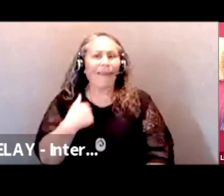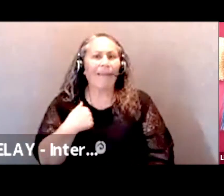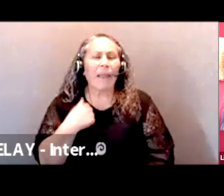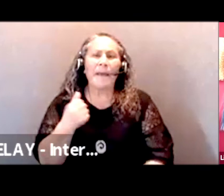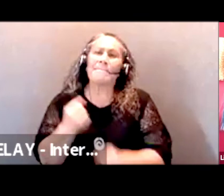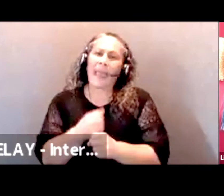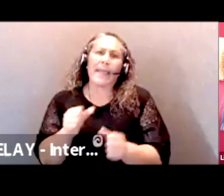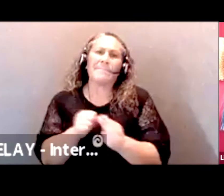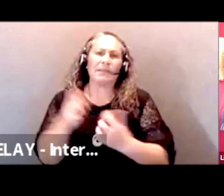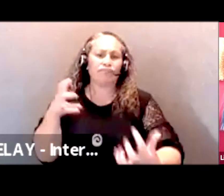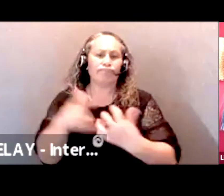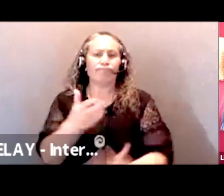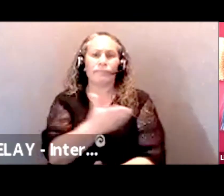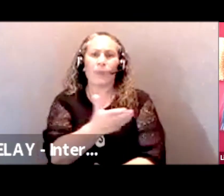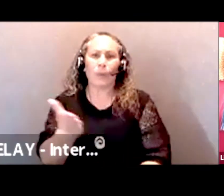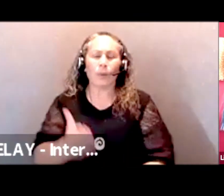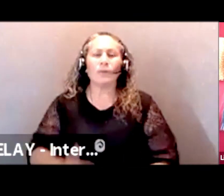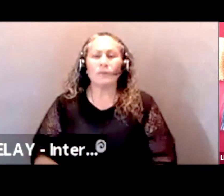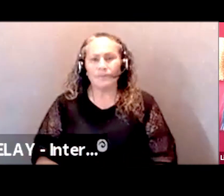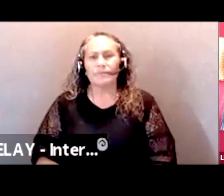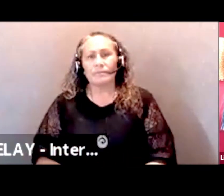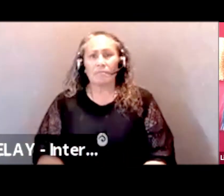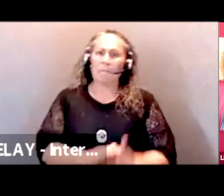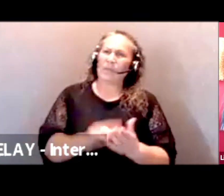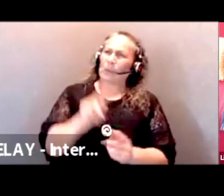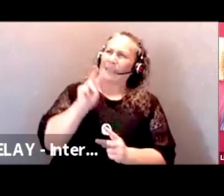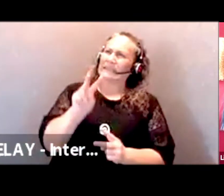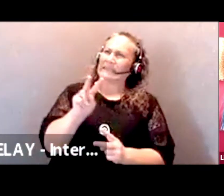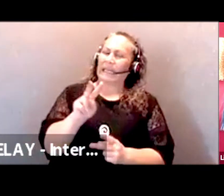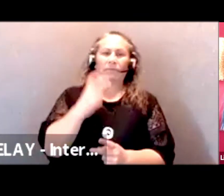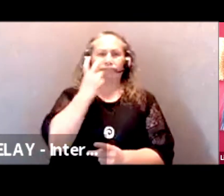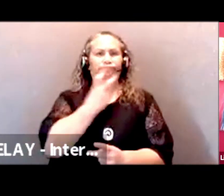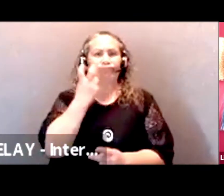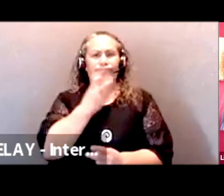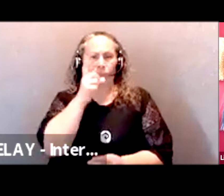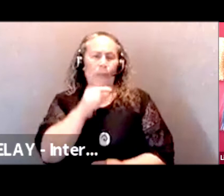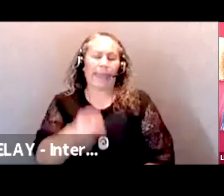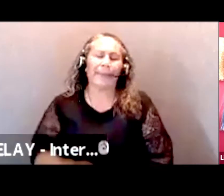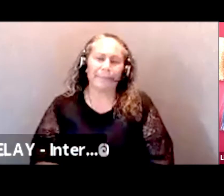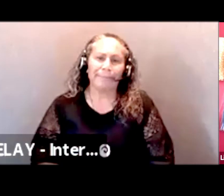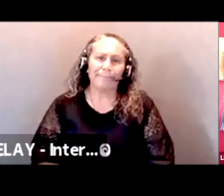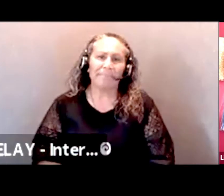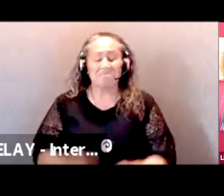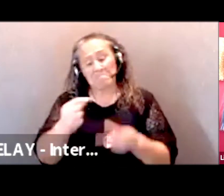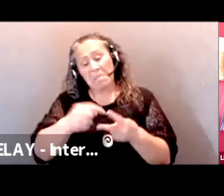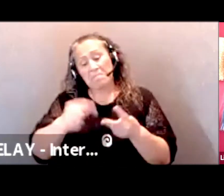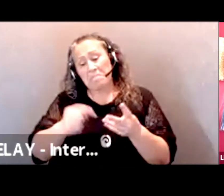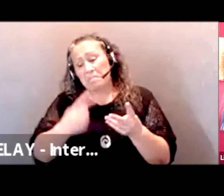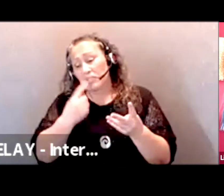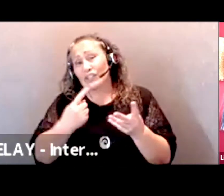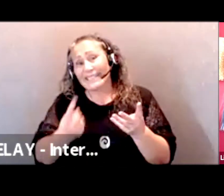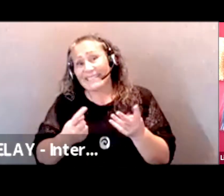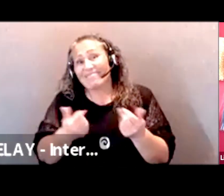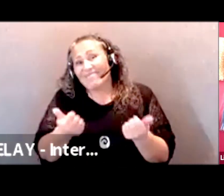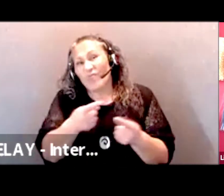to be able to help you be able to see people's faces. So I guess those are some things to consider.